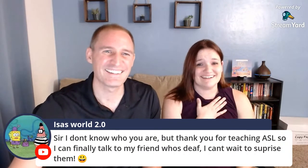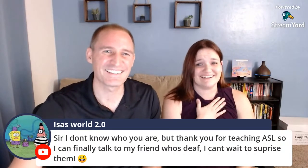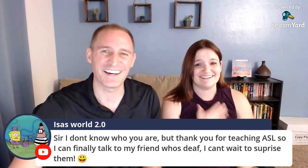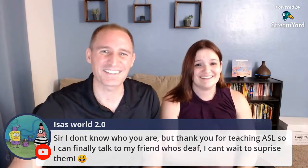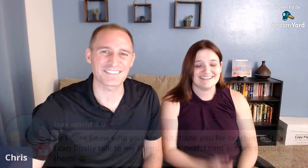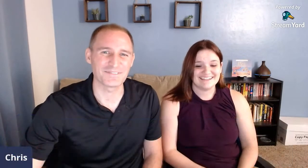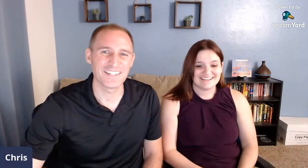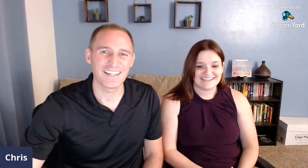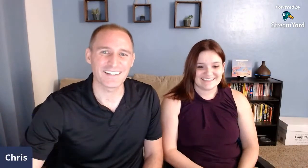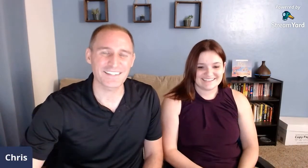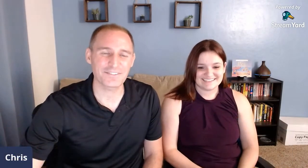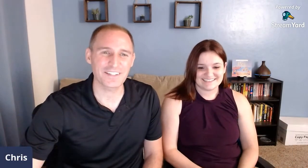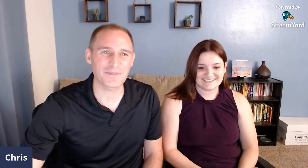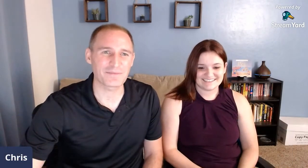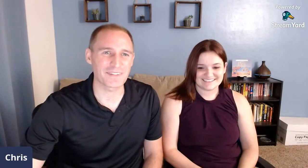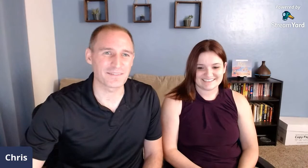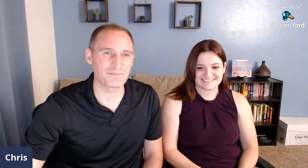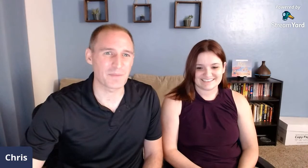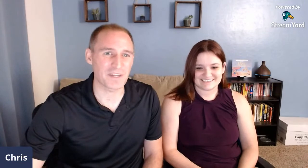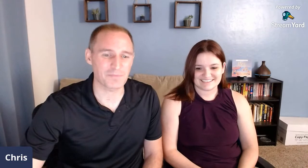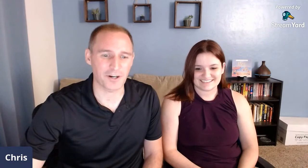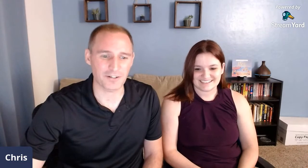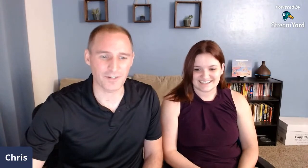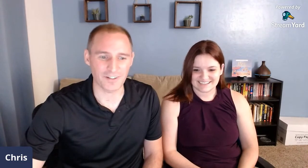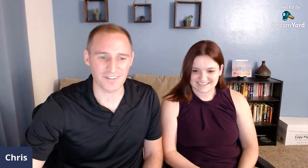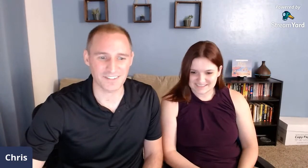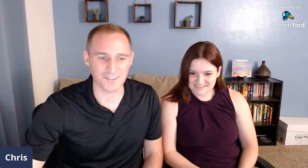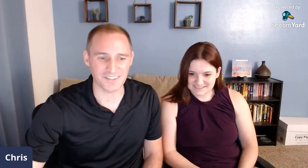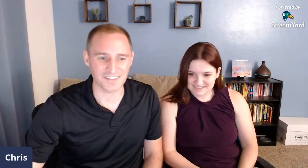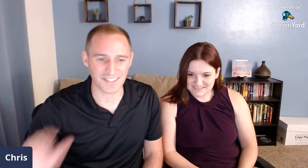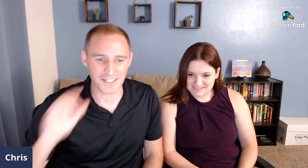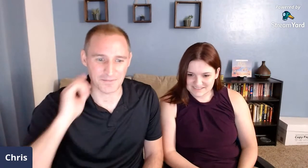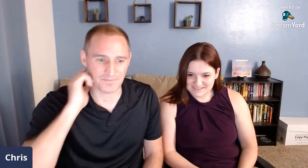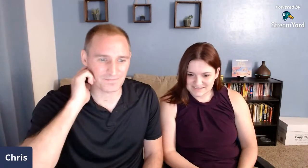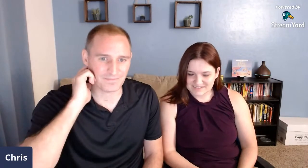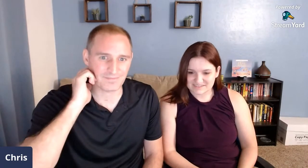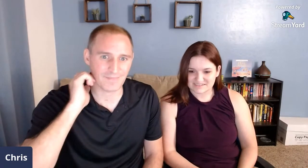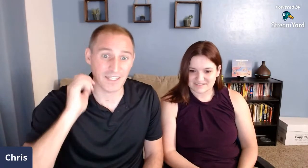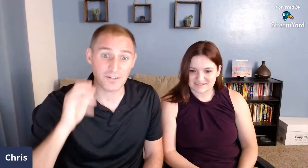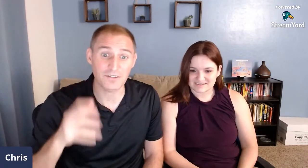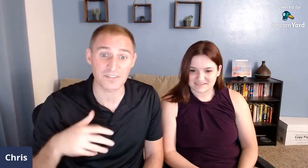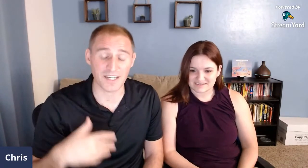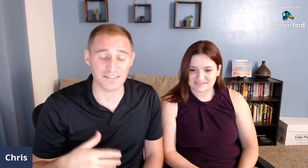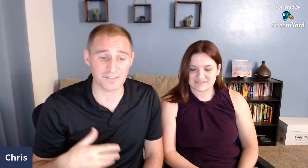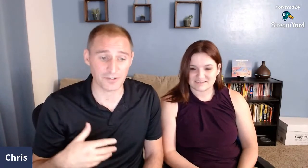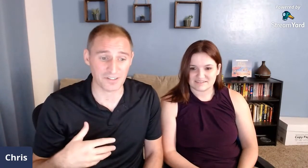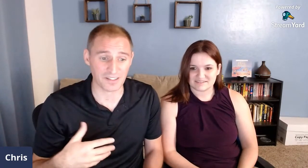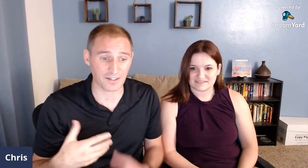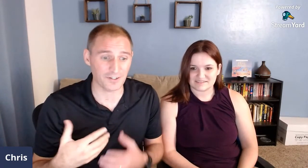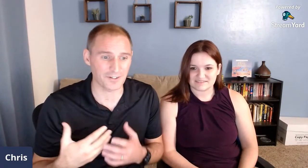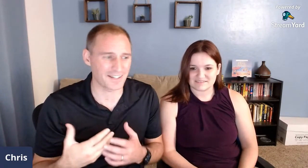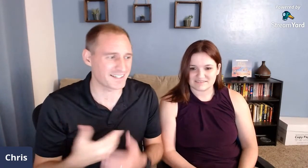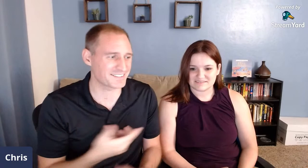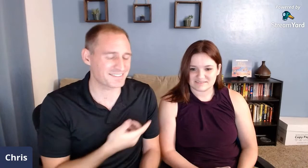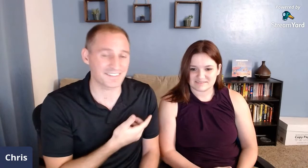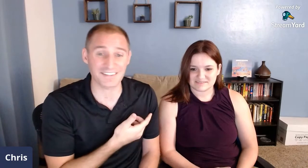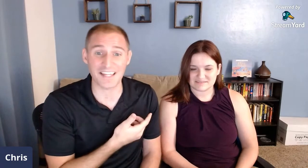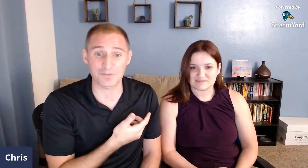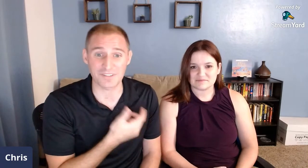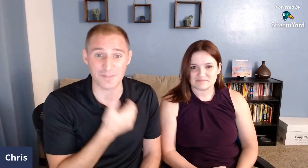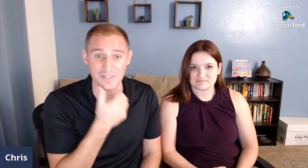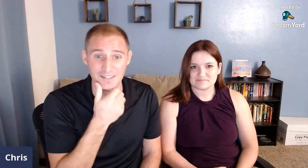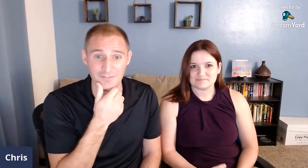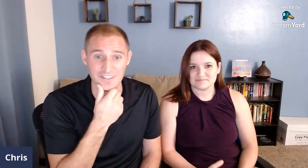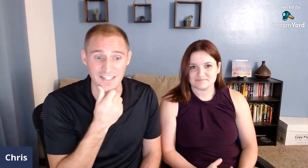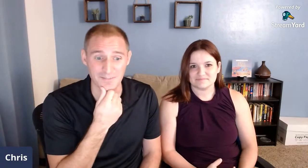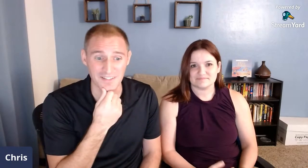sweet. That's awesome. And that's really been the best part of all this too, is hearing those kinds of stories. Like, just last